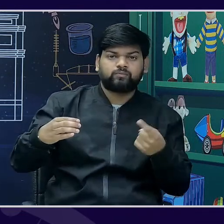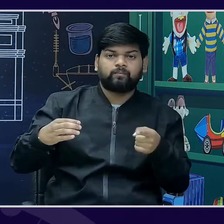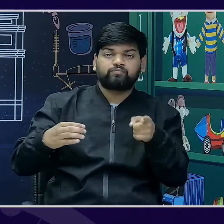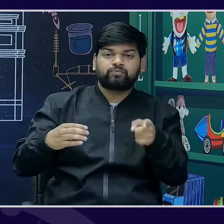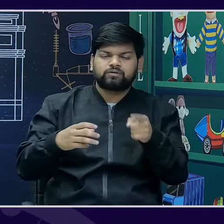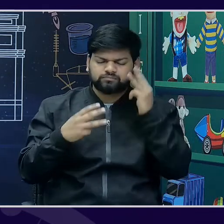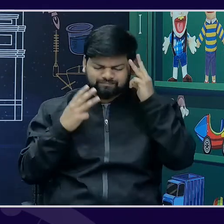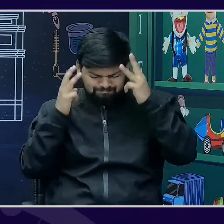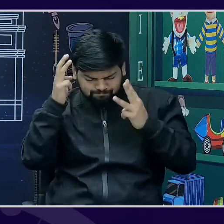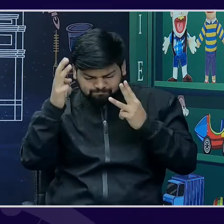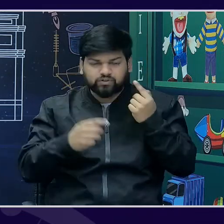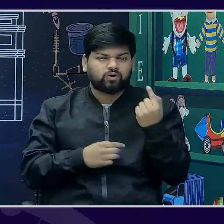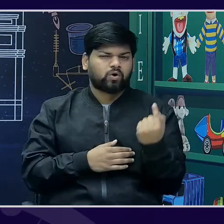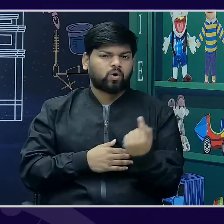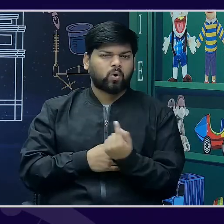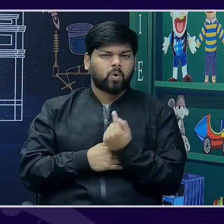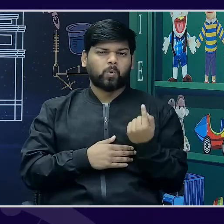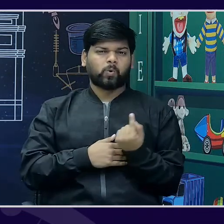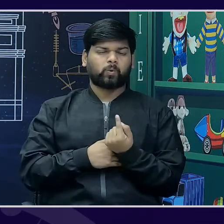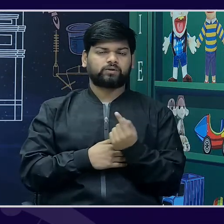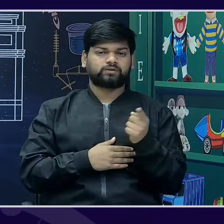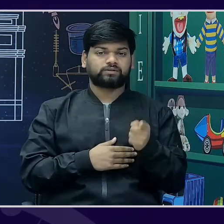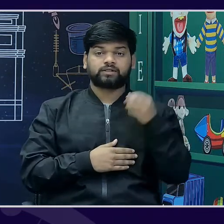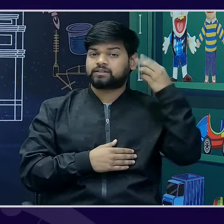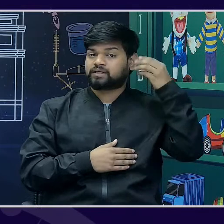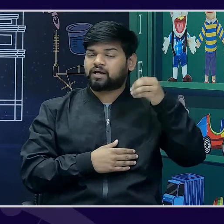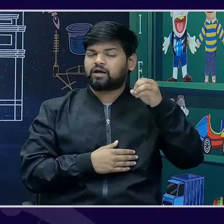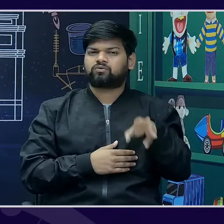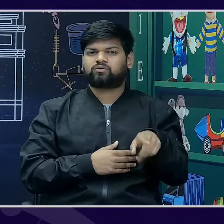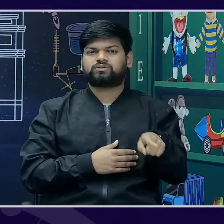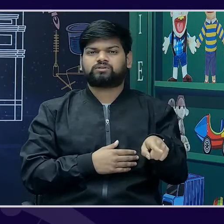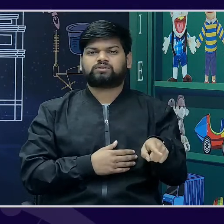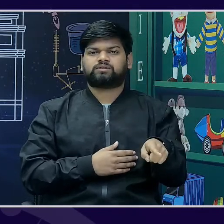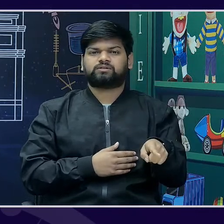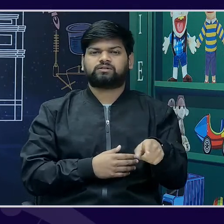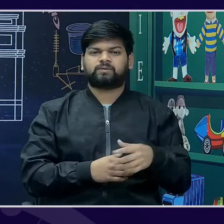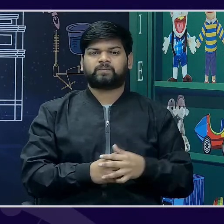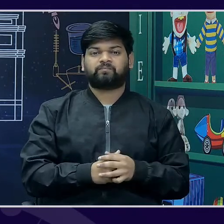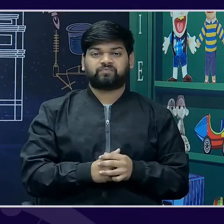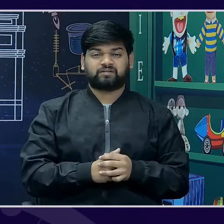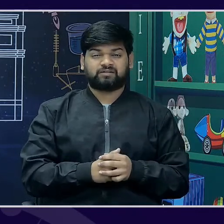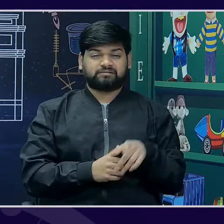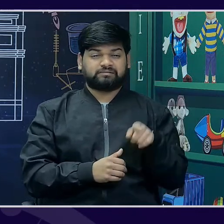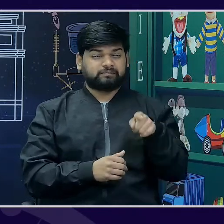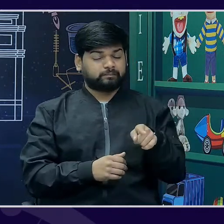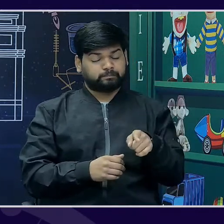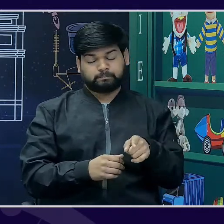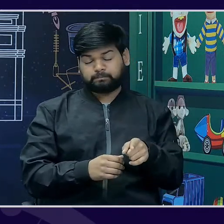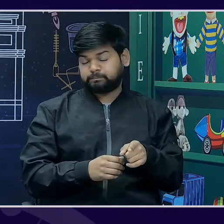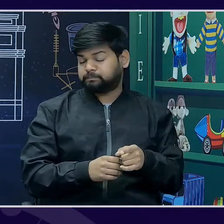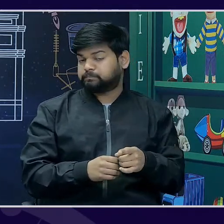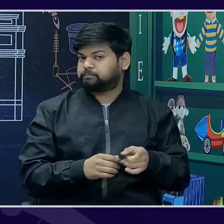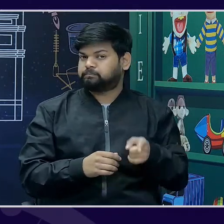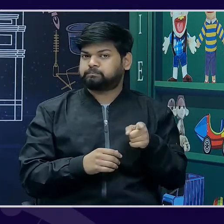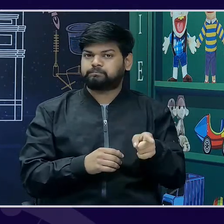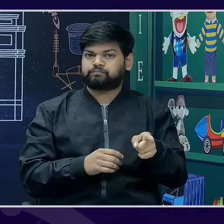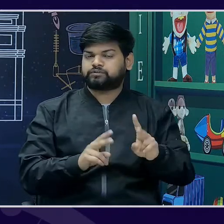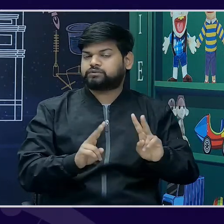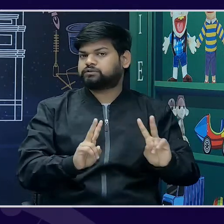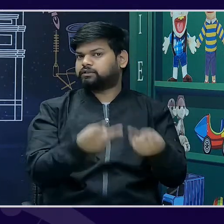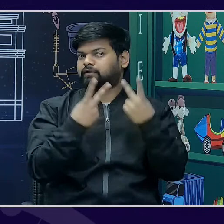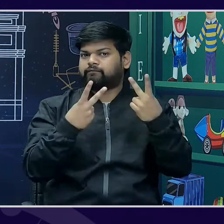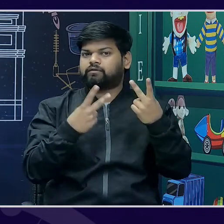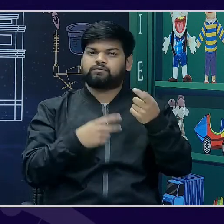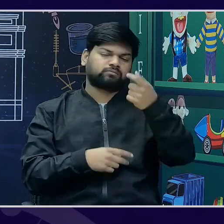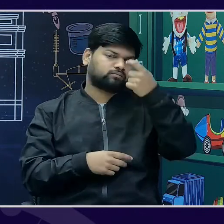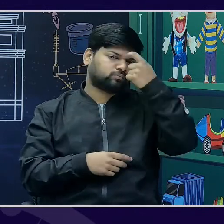very unspoken, untold sabotager which slowly eats away the